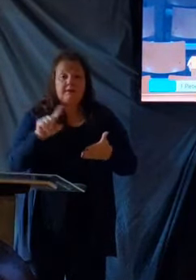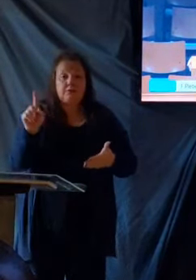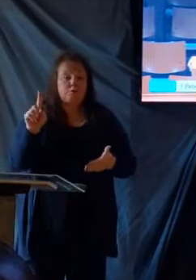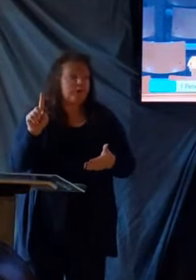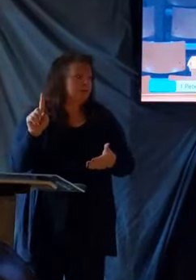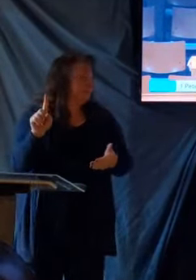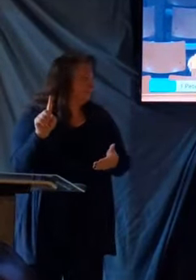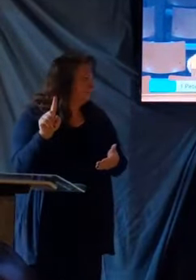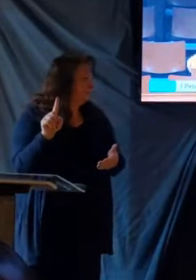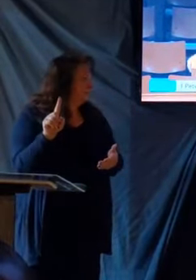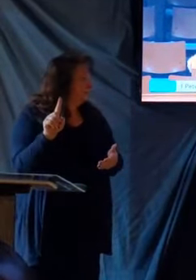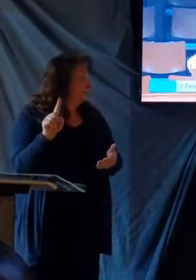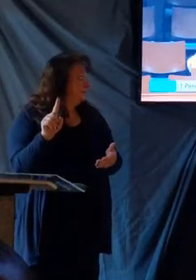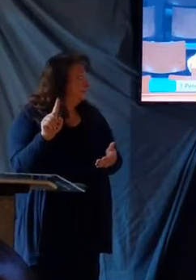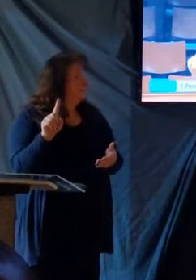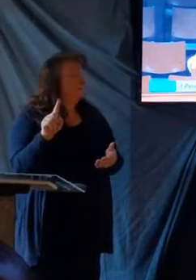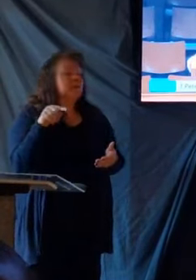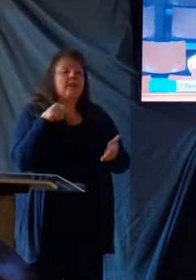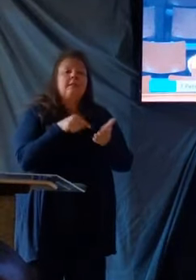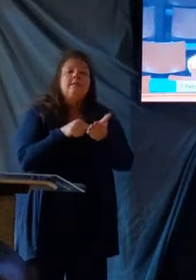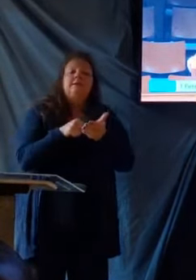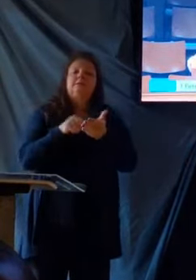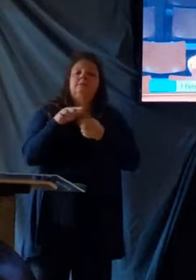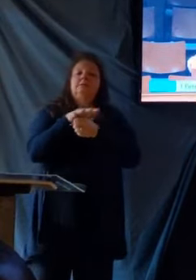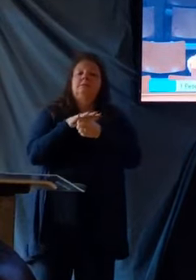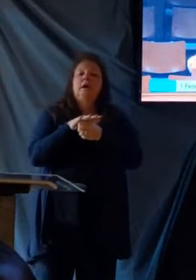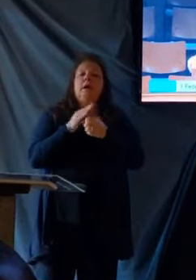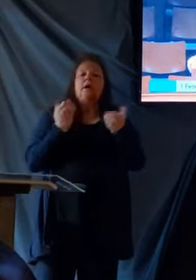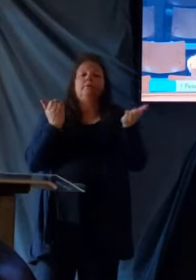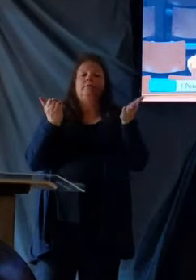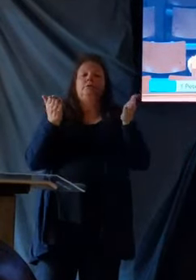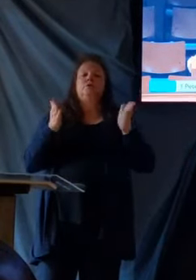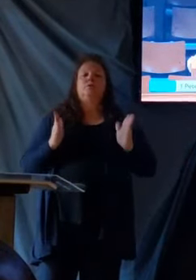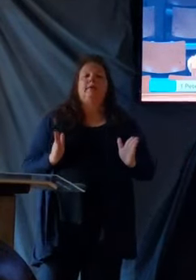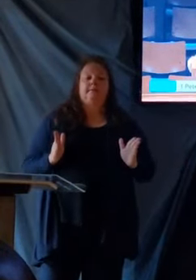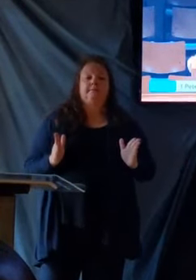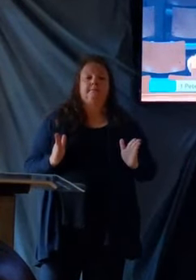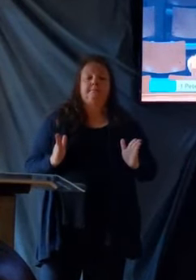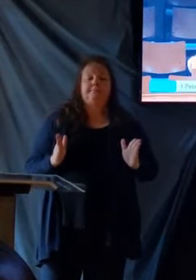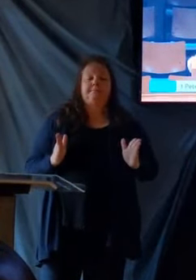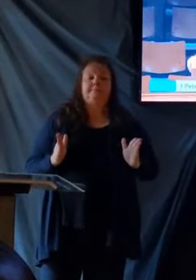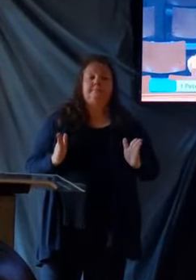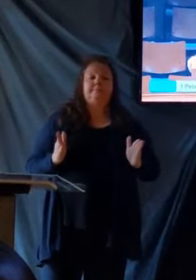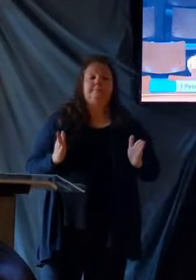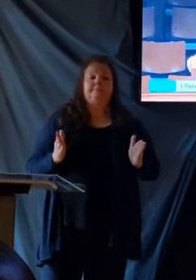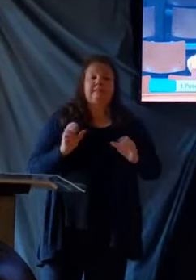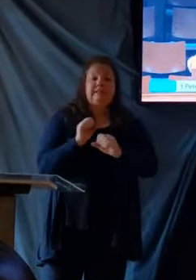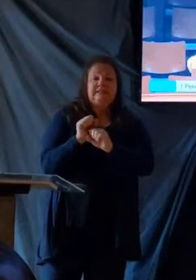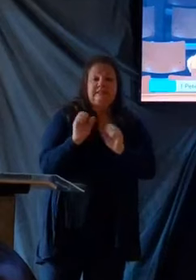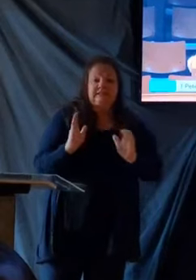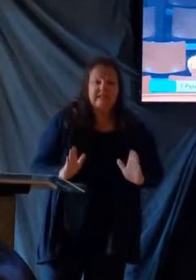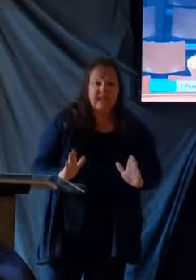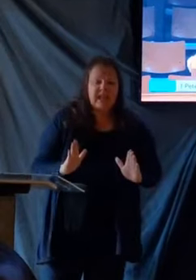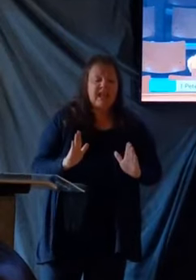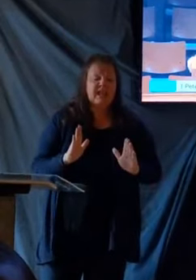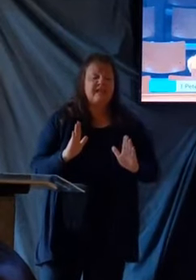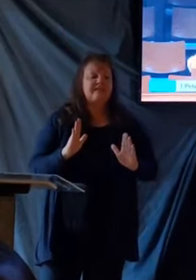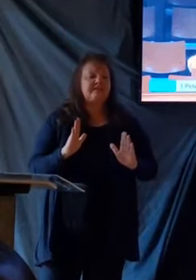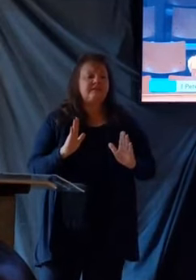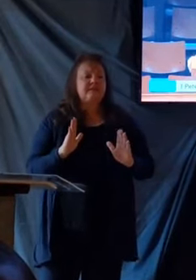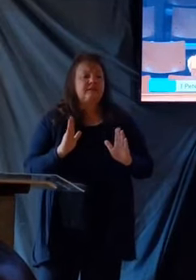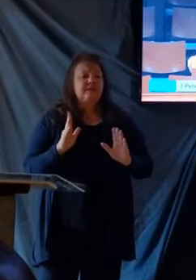Chapter 3, verse 1. And you note the context. Often this is in the context of being a servant. The servants or slaves or